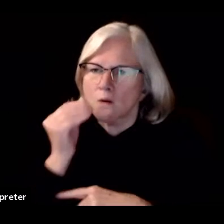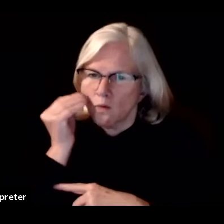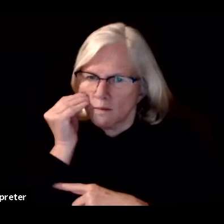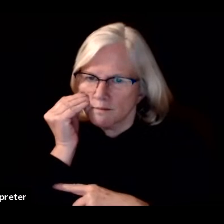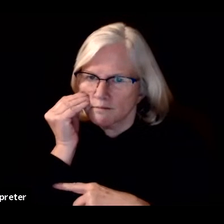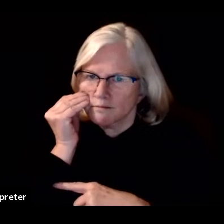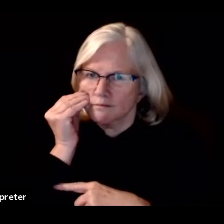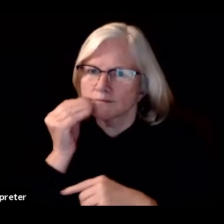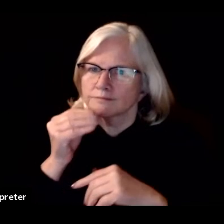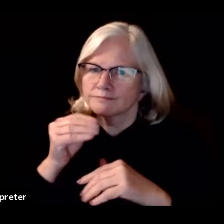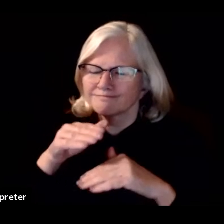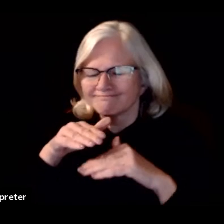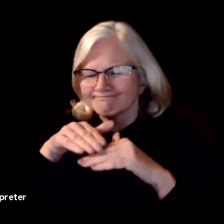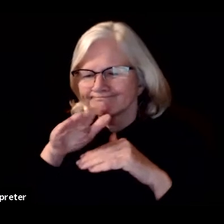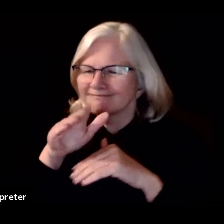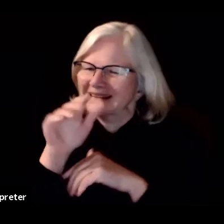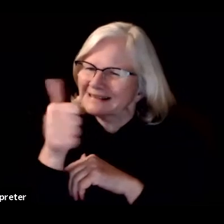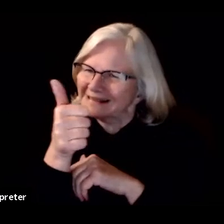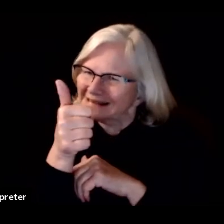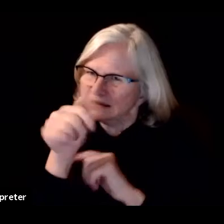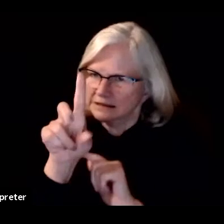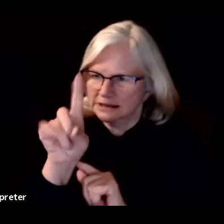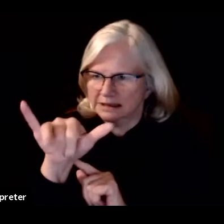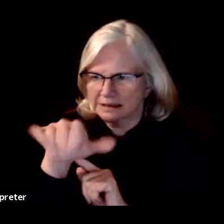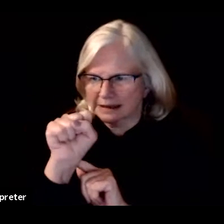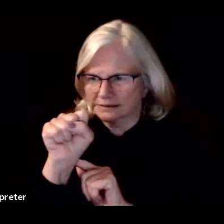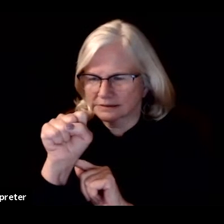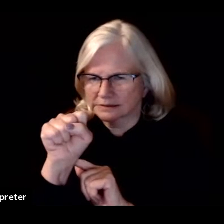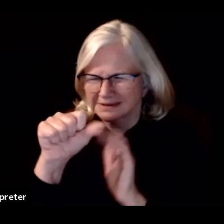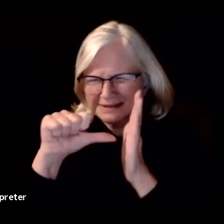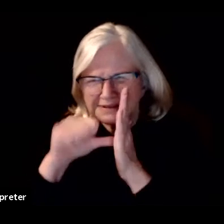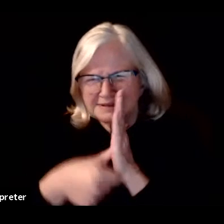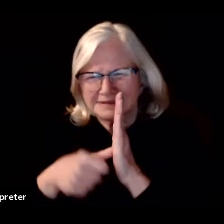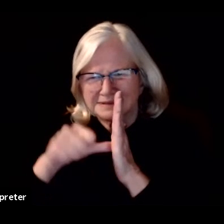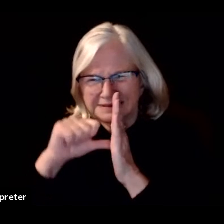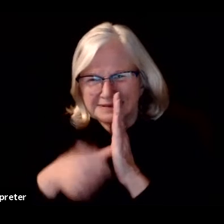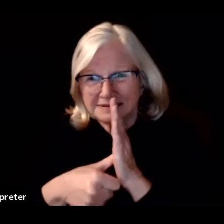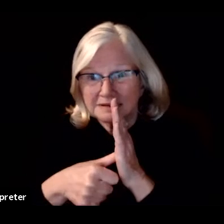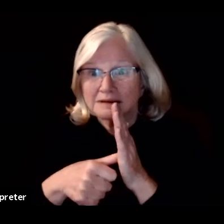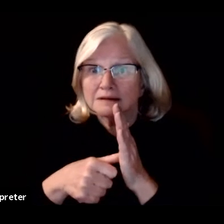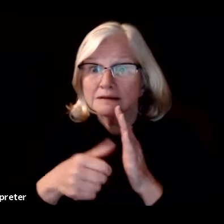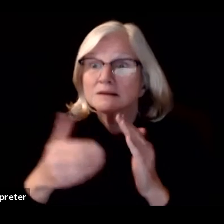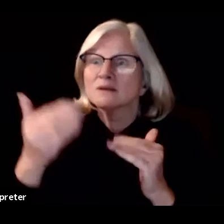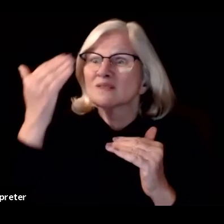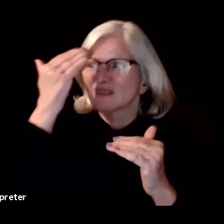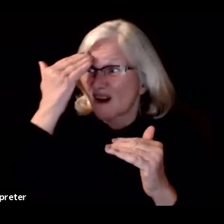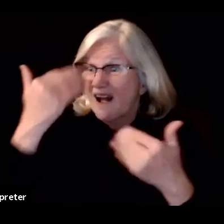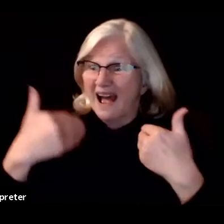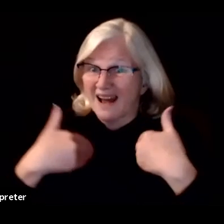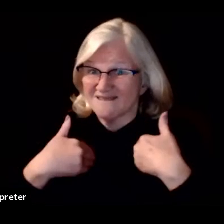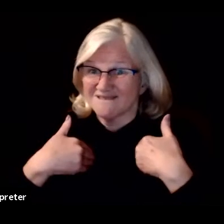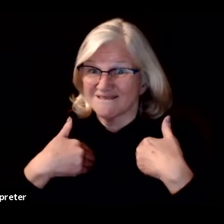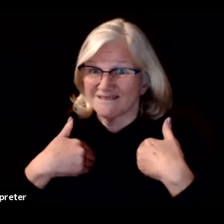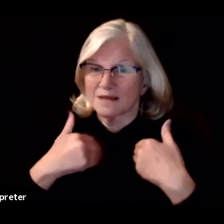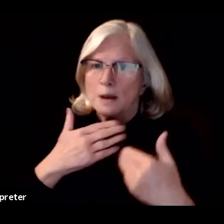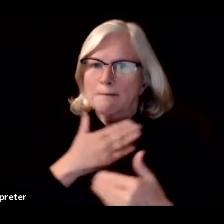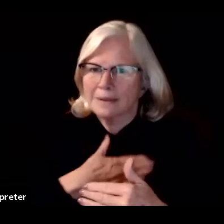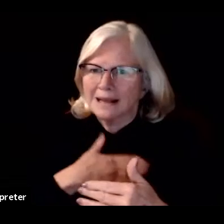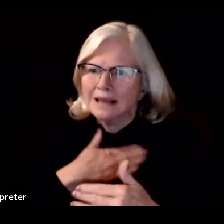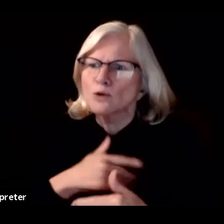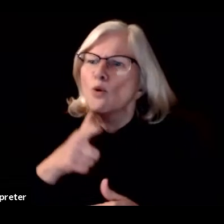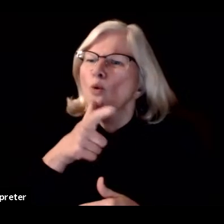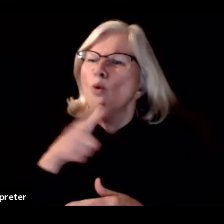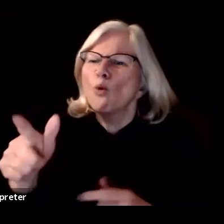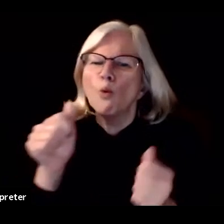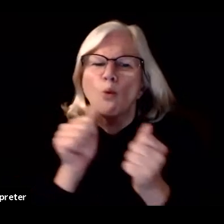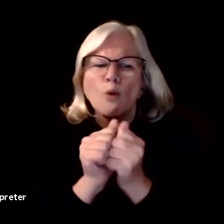out and contact those people that you've been in close contact with. and tell them that they need to